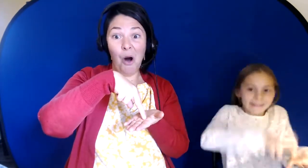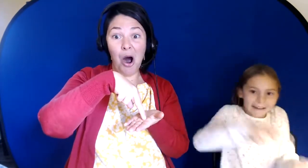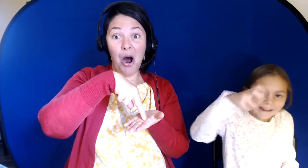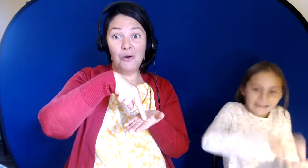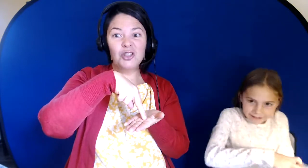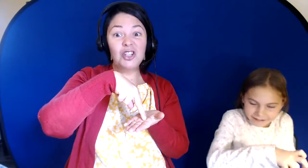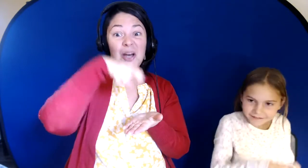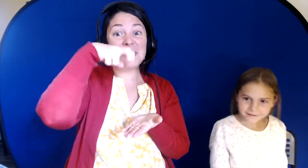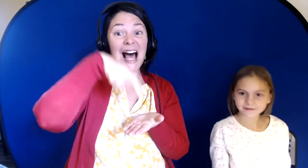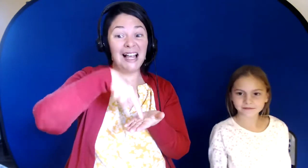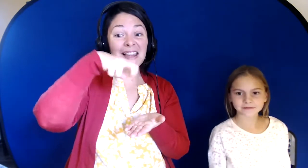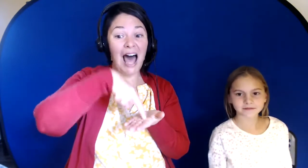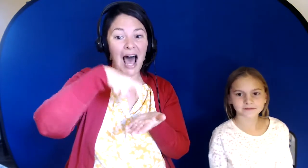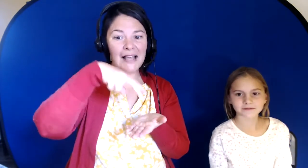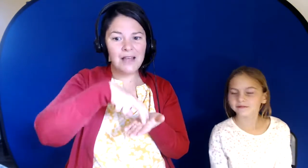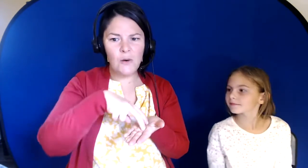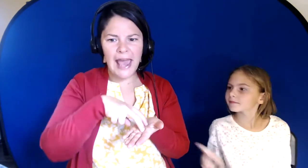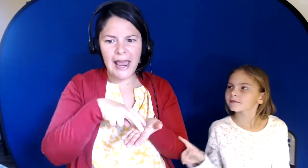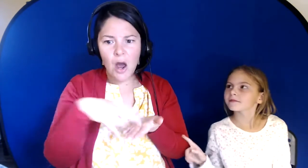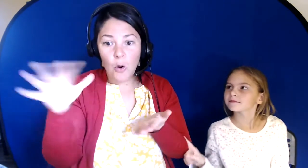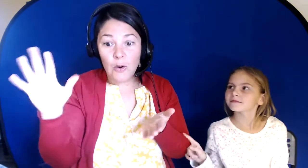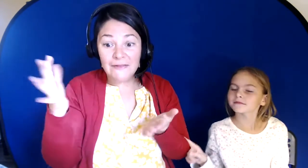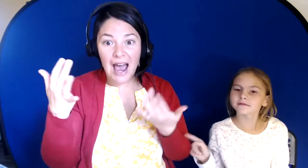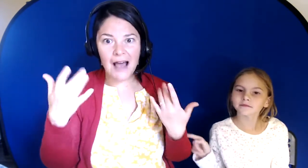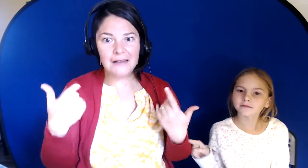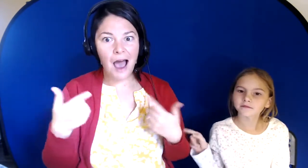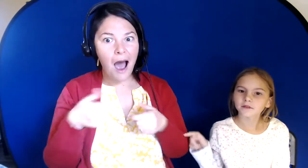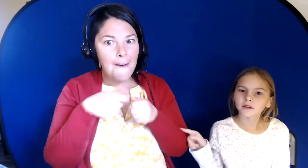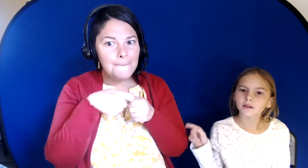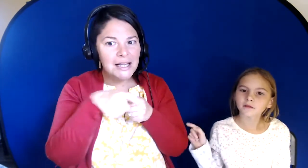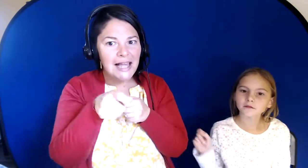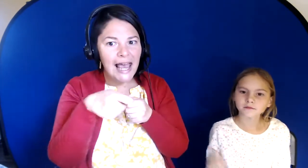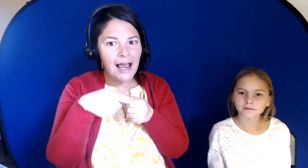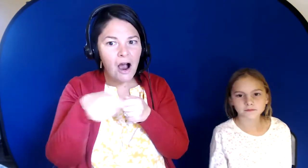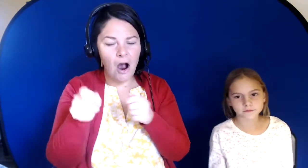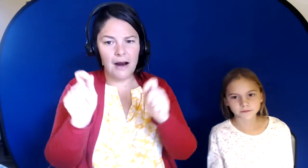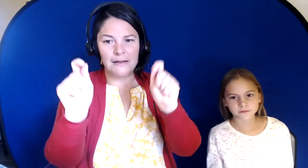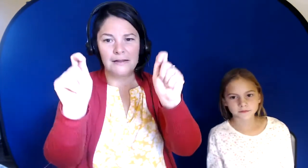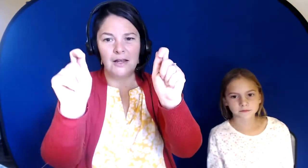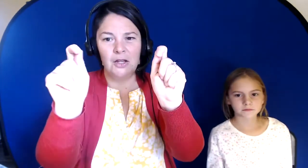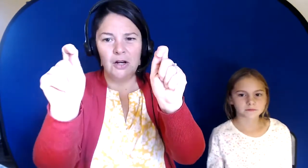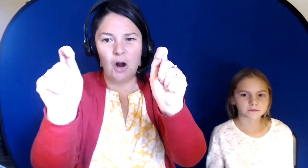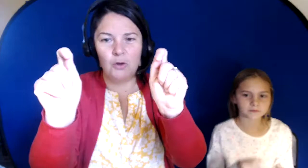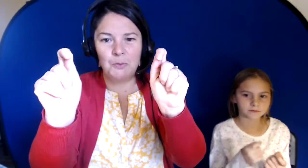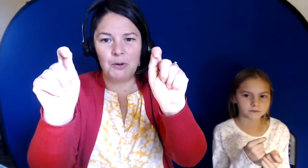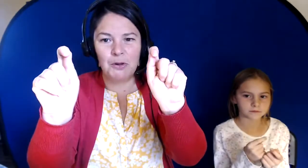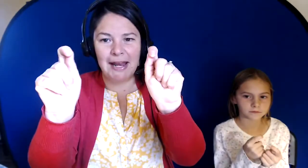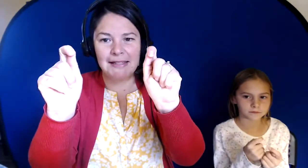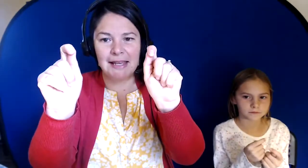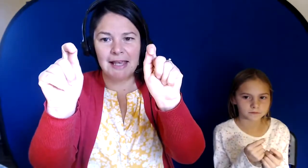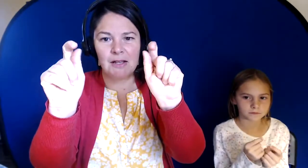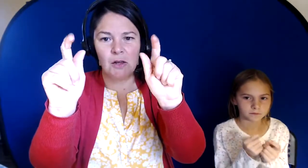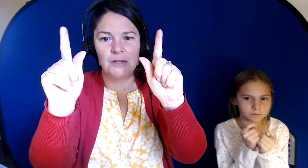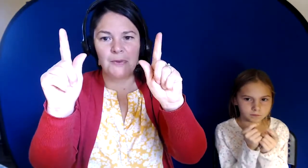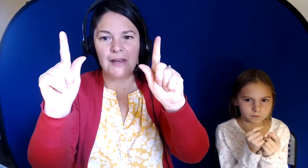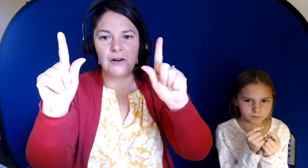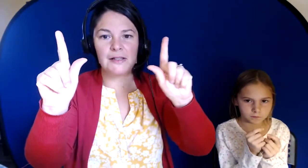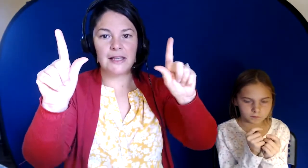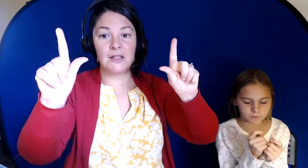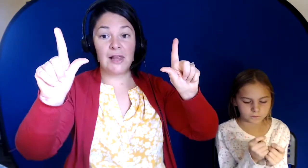Whoa, she jumps a lot. Okay, we've got play cards. You're going to hold both your hands like this. Close up your fingers. Let's go like this